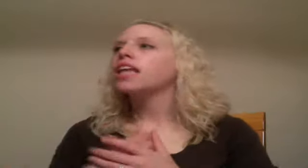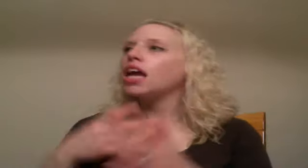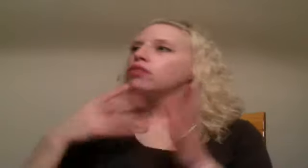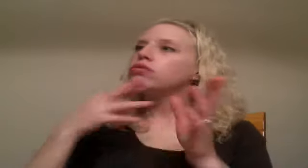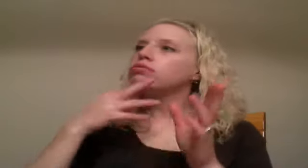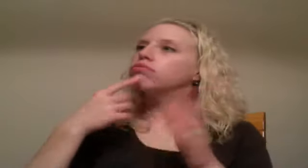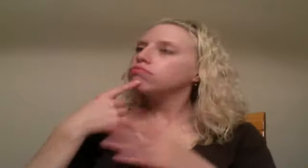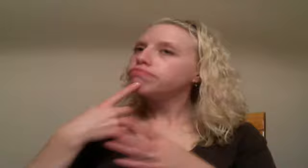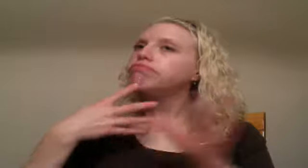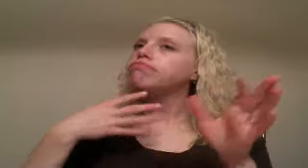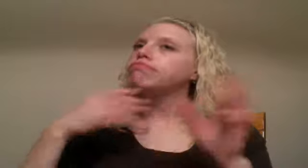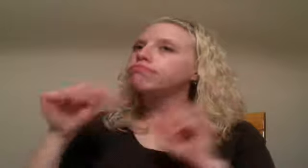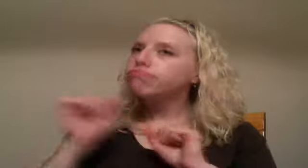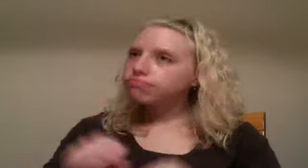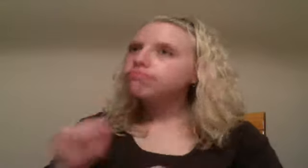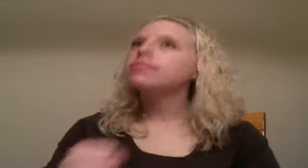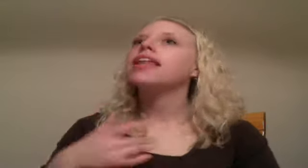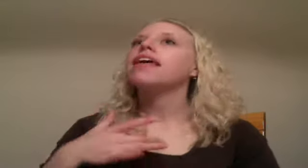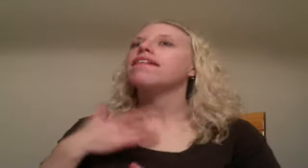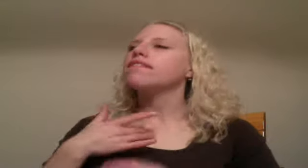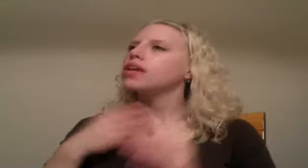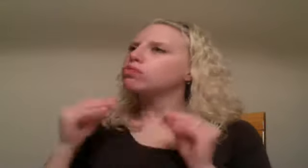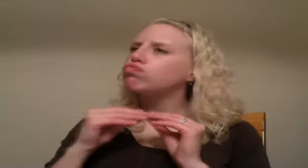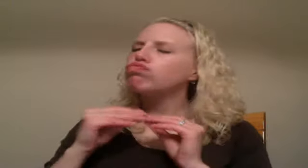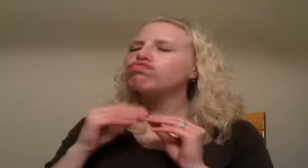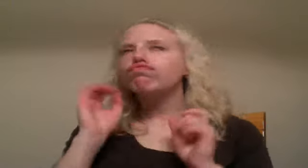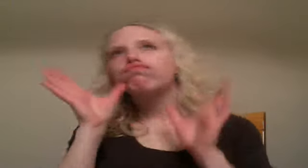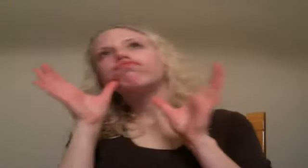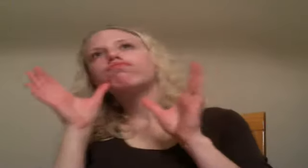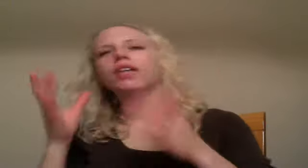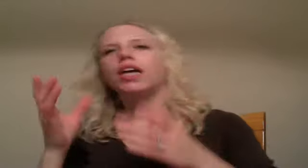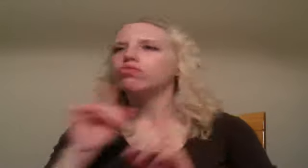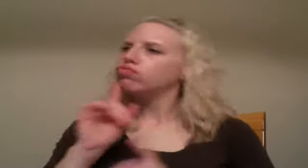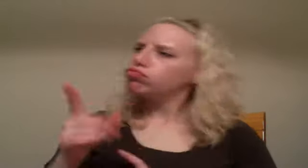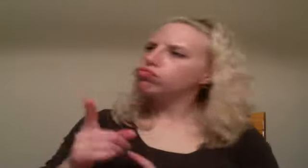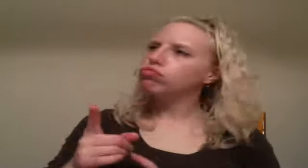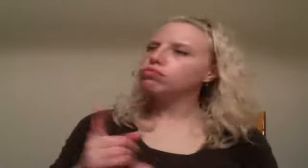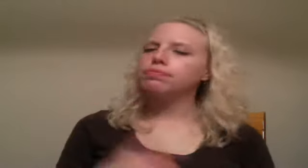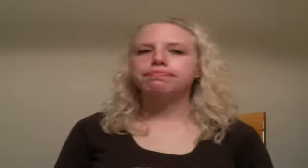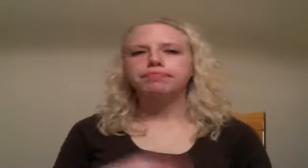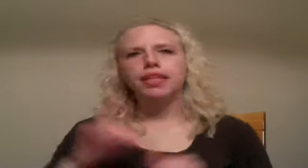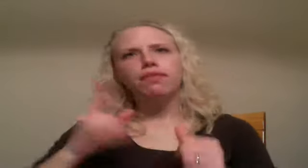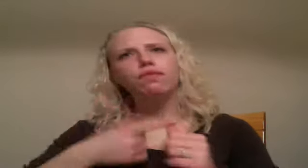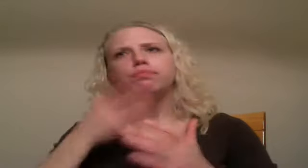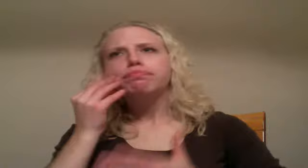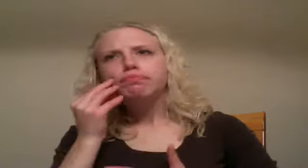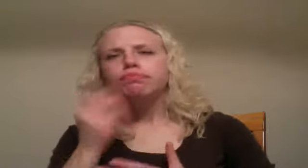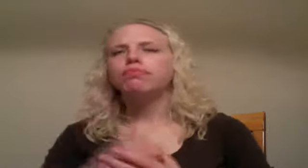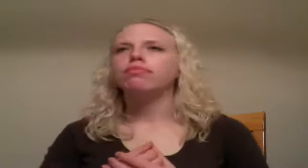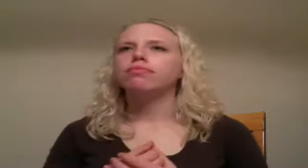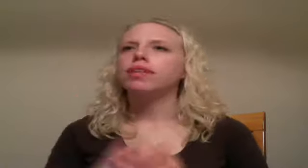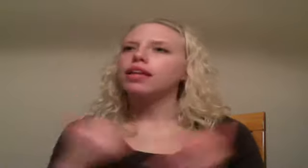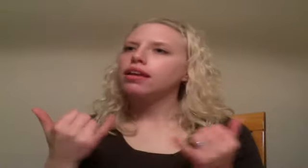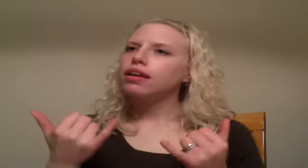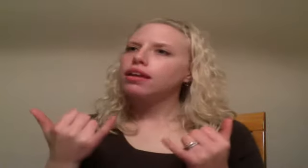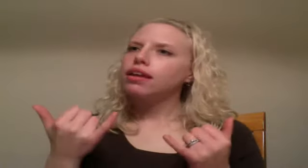they're experiencing true wakefulness for the first time in their lives. So cut to modern day, we're living in a culture of